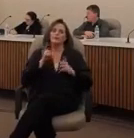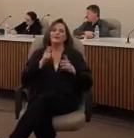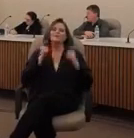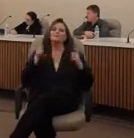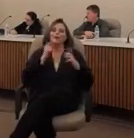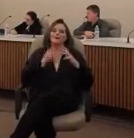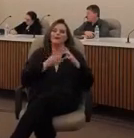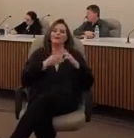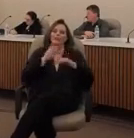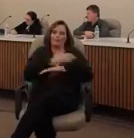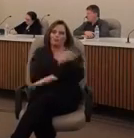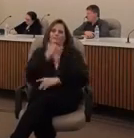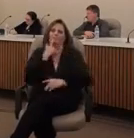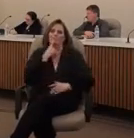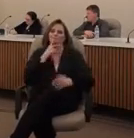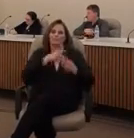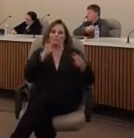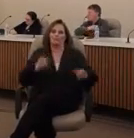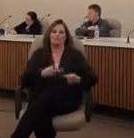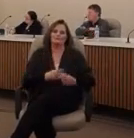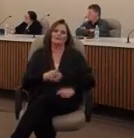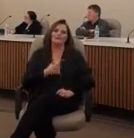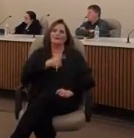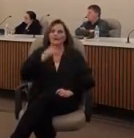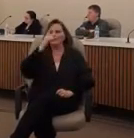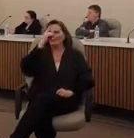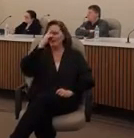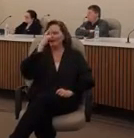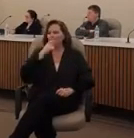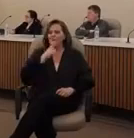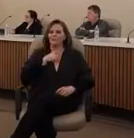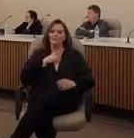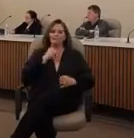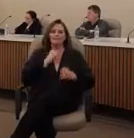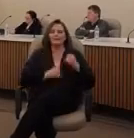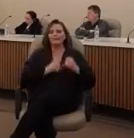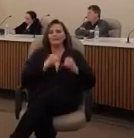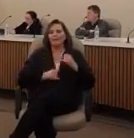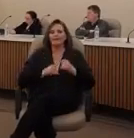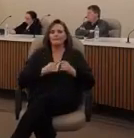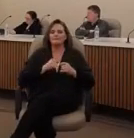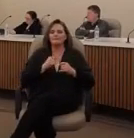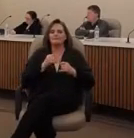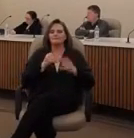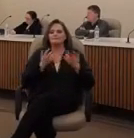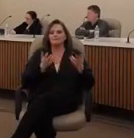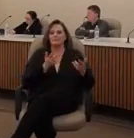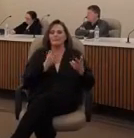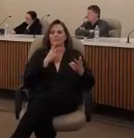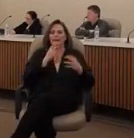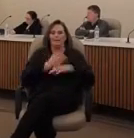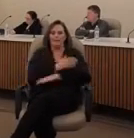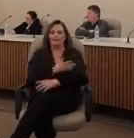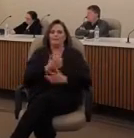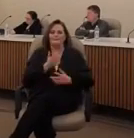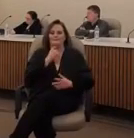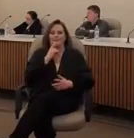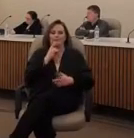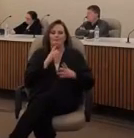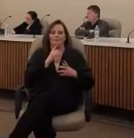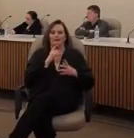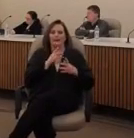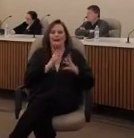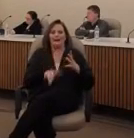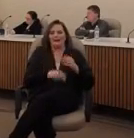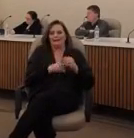Again, this is an old gas station. I think the last improvements were to add a canopy, maybe 10 or so years ago. So in addition